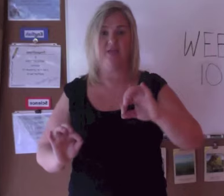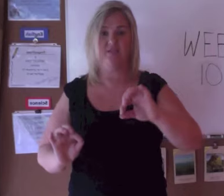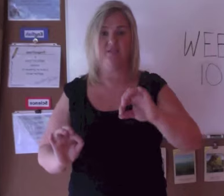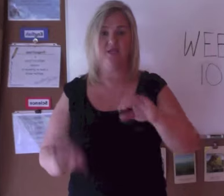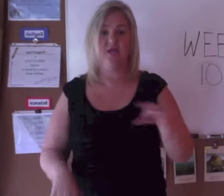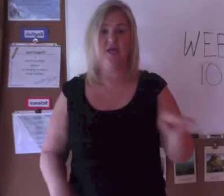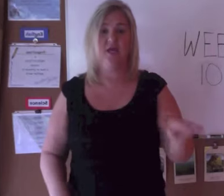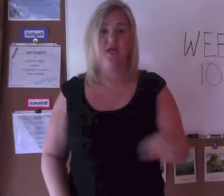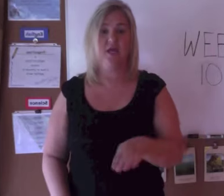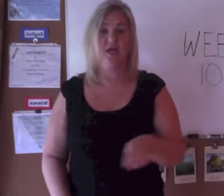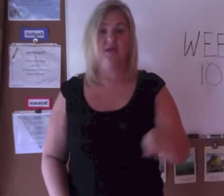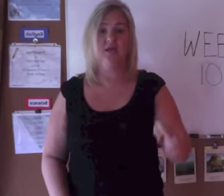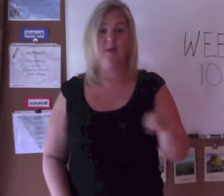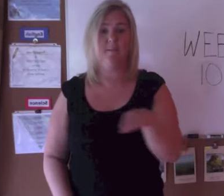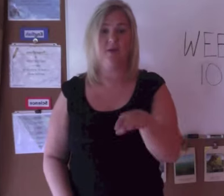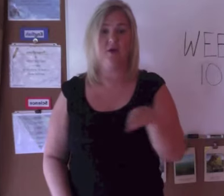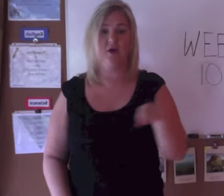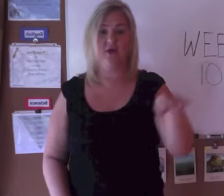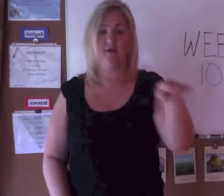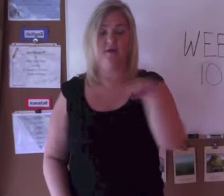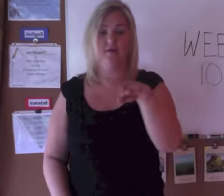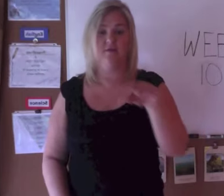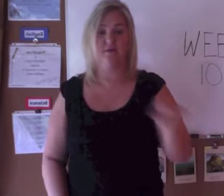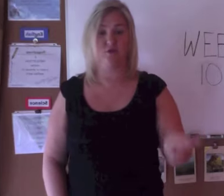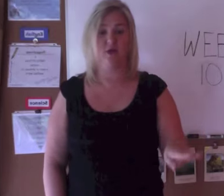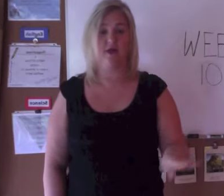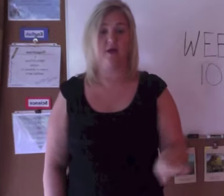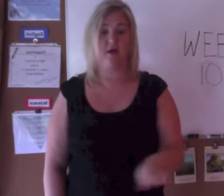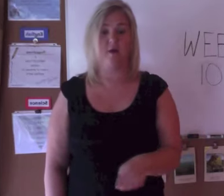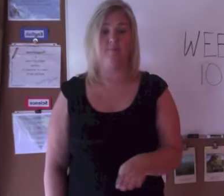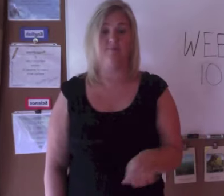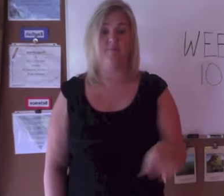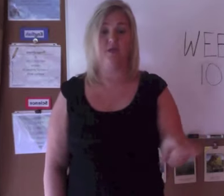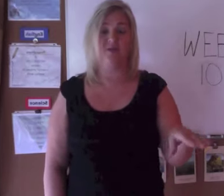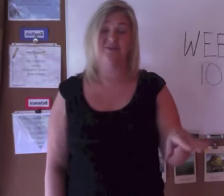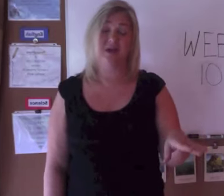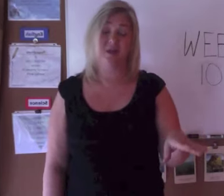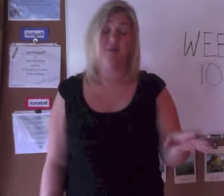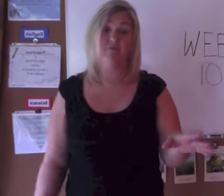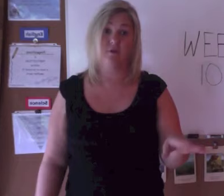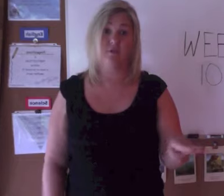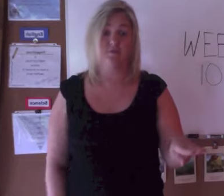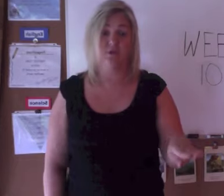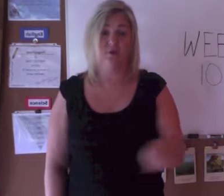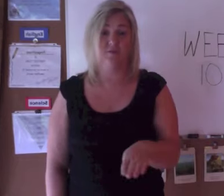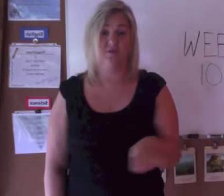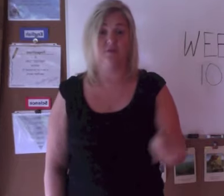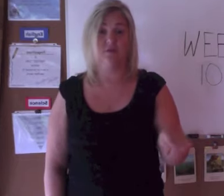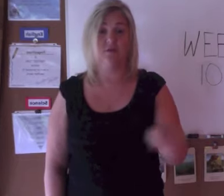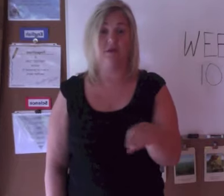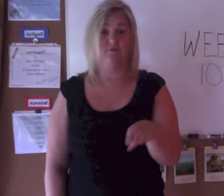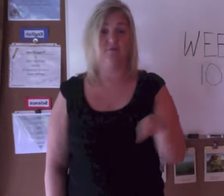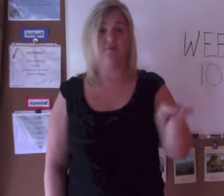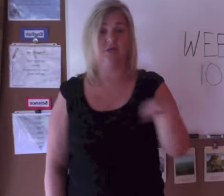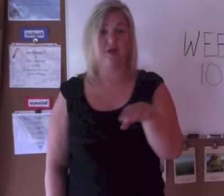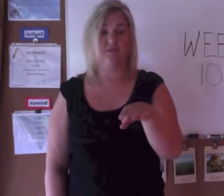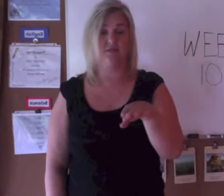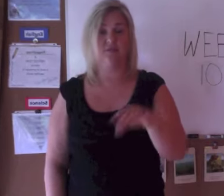Japan's Han period. These are like kind of like feudalism in Europe. These are the class levels.